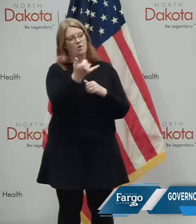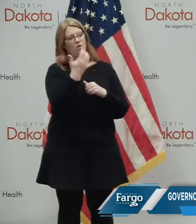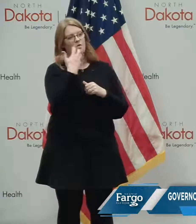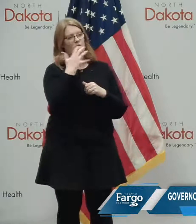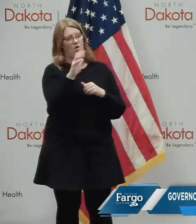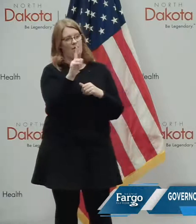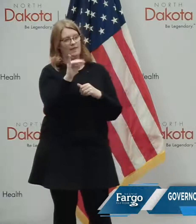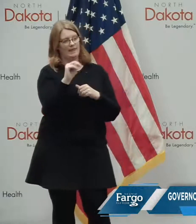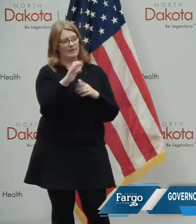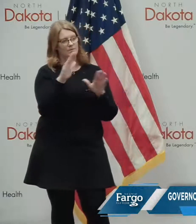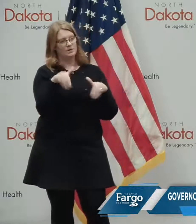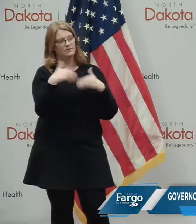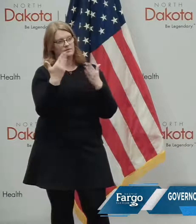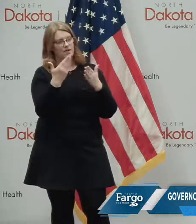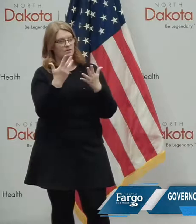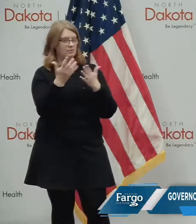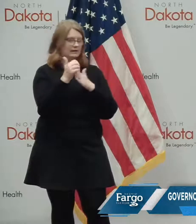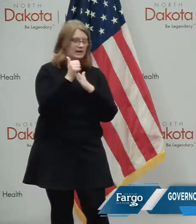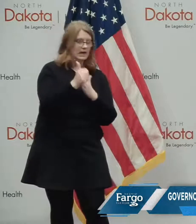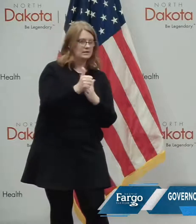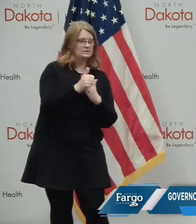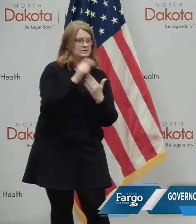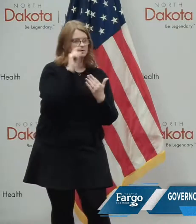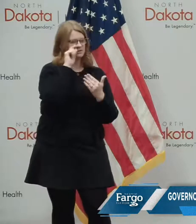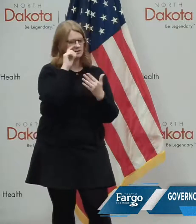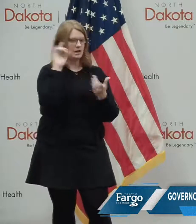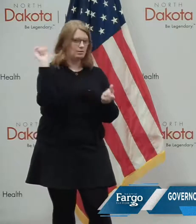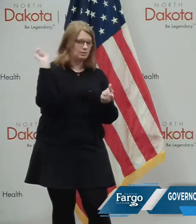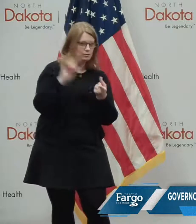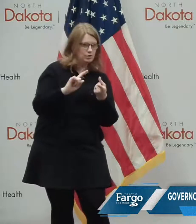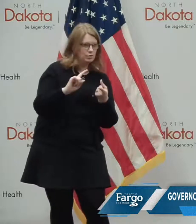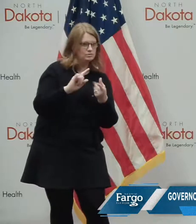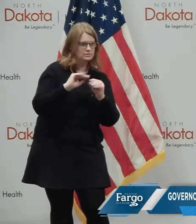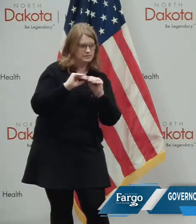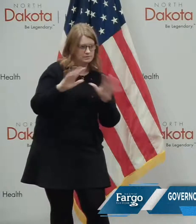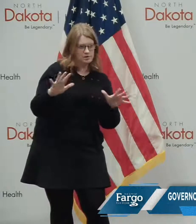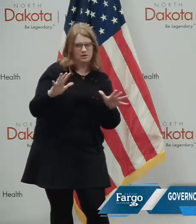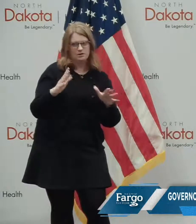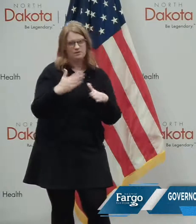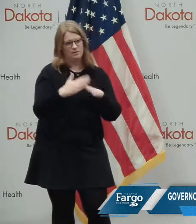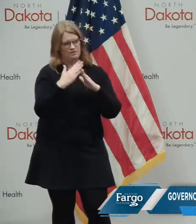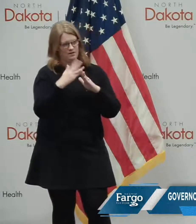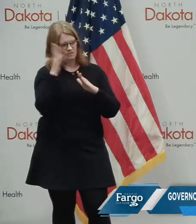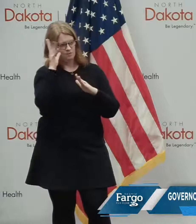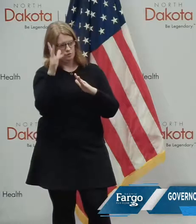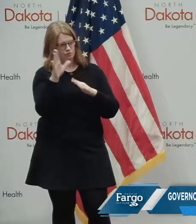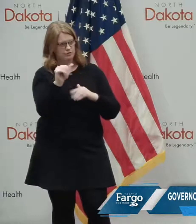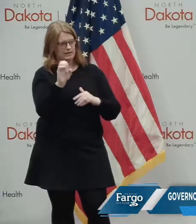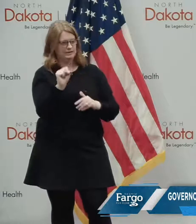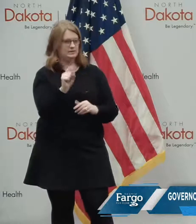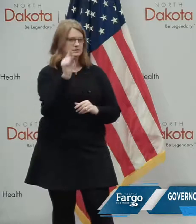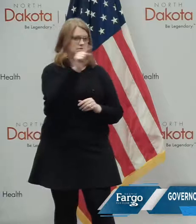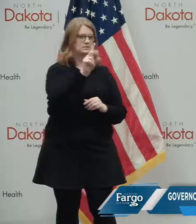and we would provide them with guidance on how to mitigate and prevent future cases. Yeah.